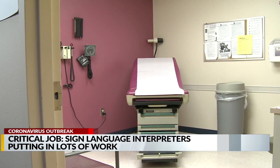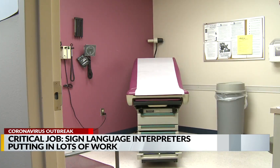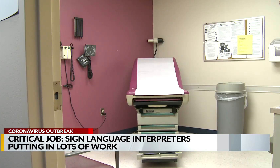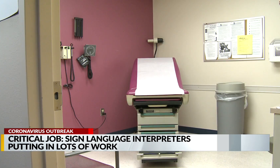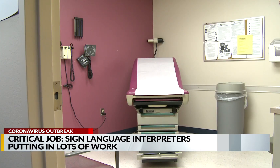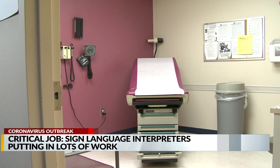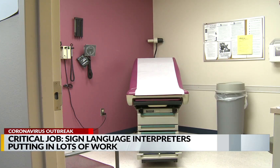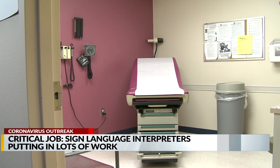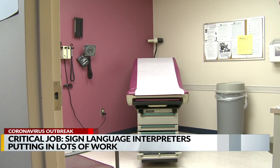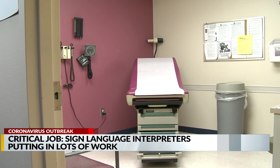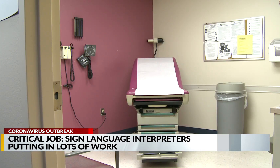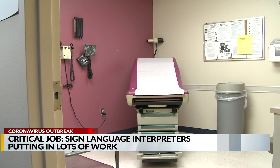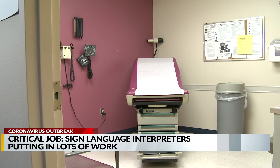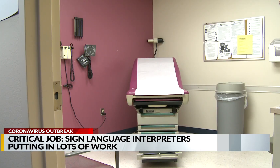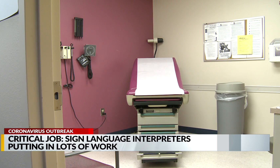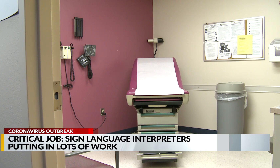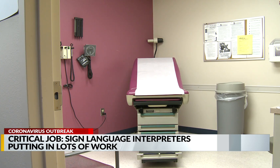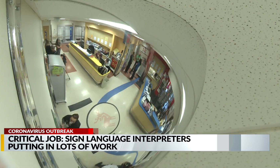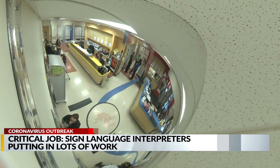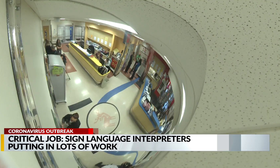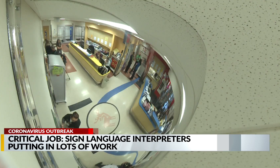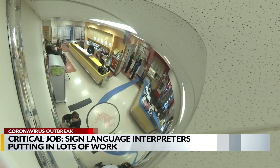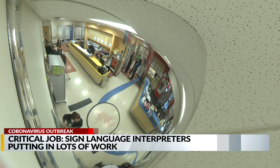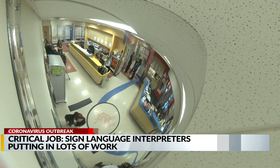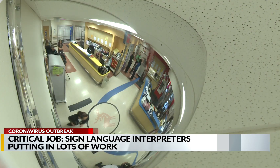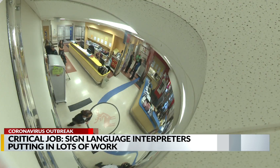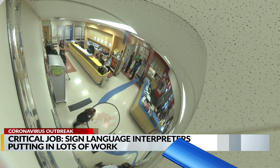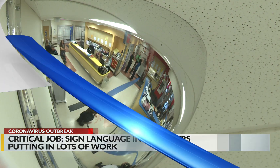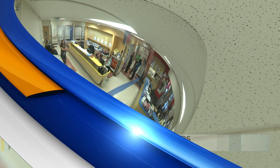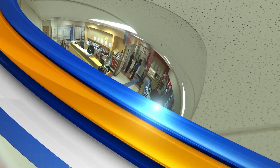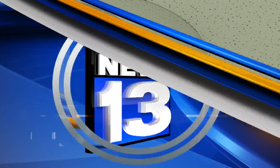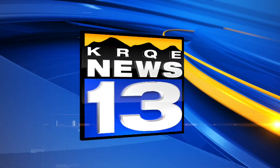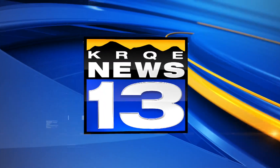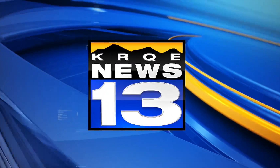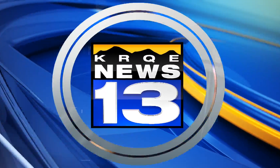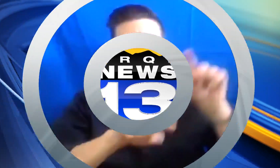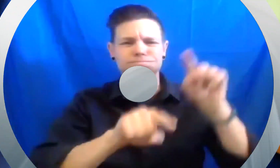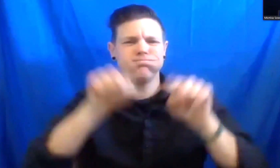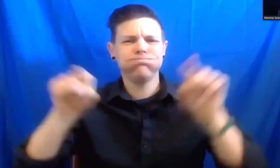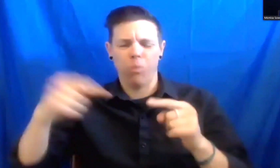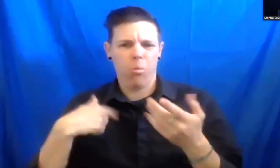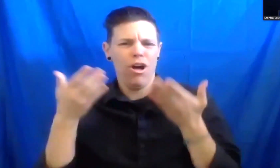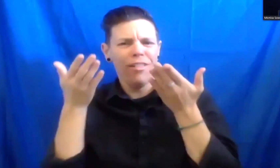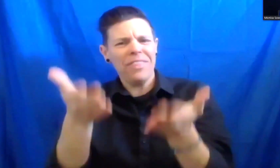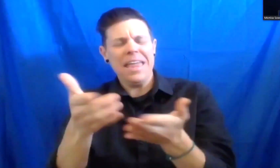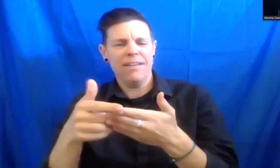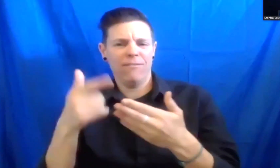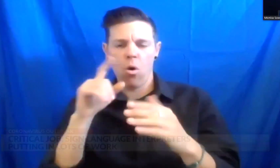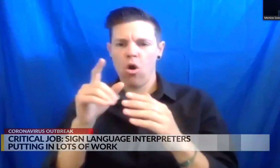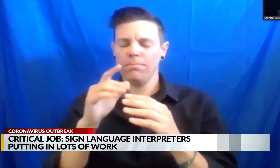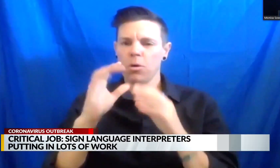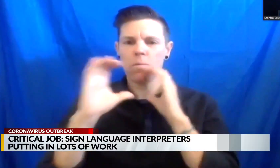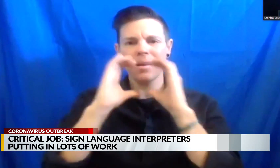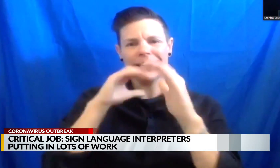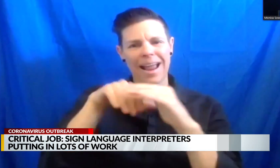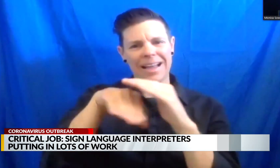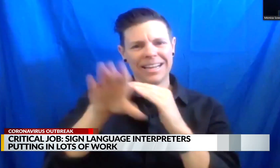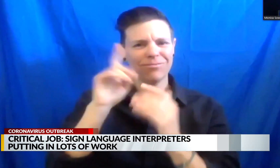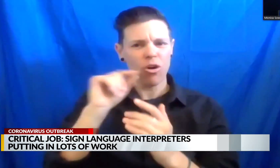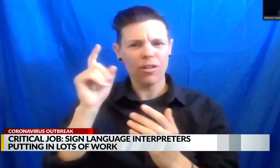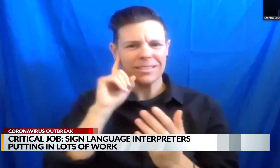country. Lanning says they are also being used in the workplace for virtual meetings. Appointments, you name it, we're there